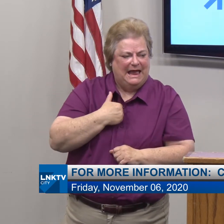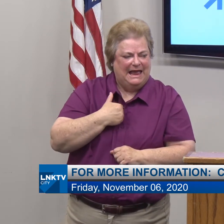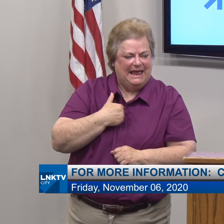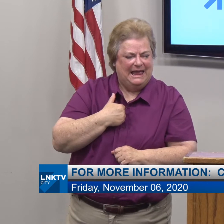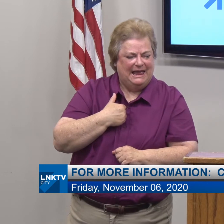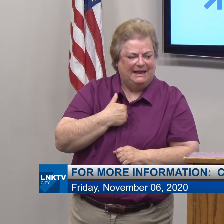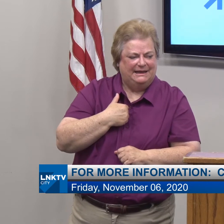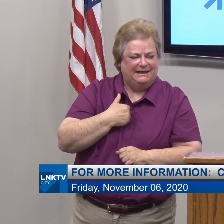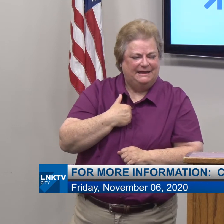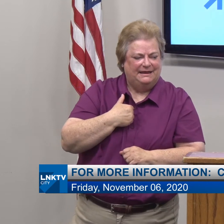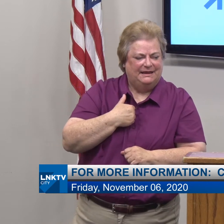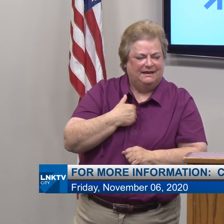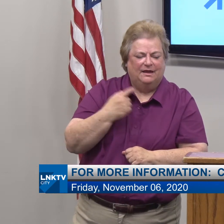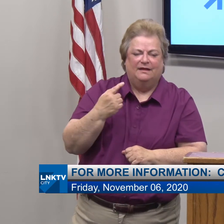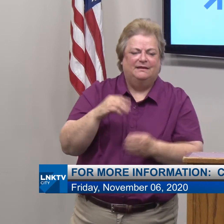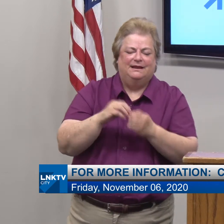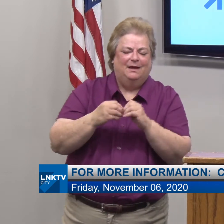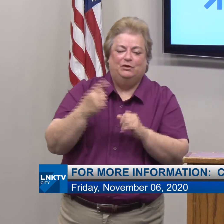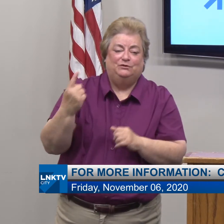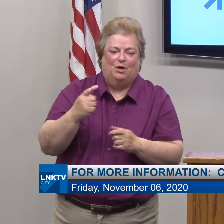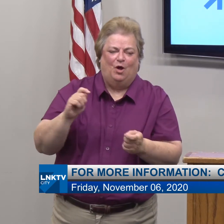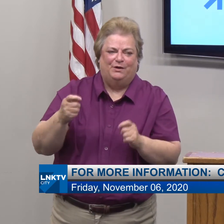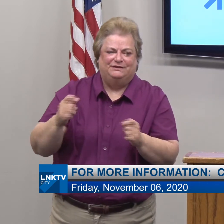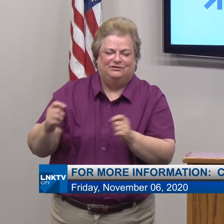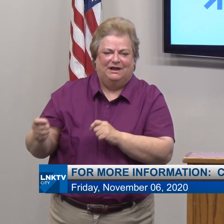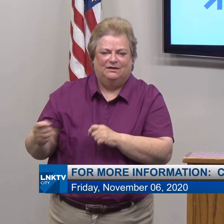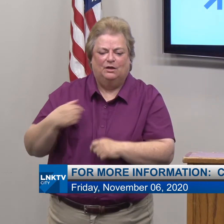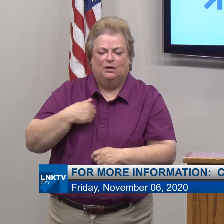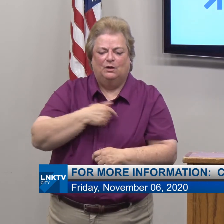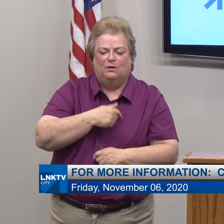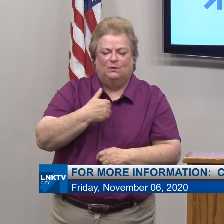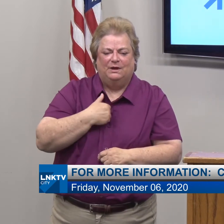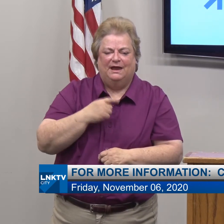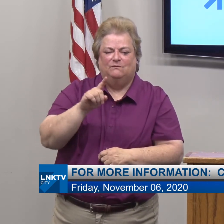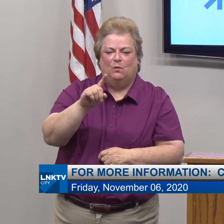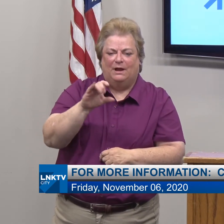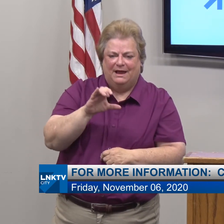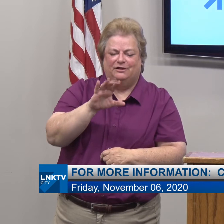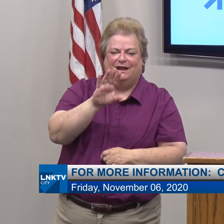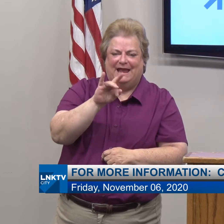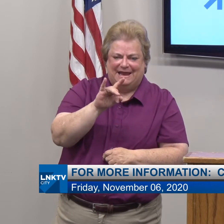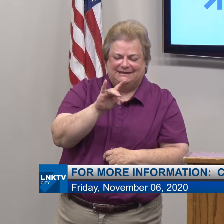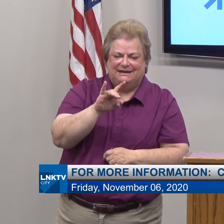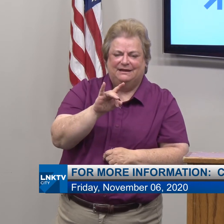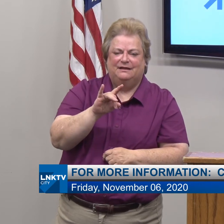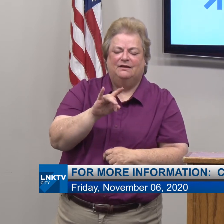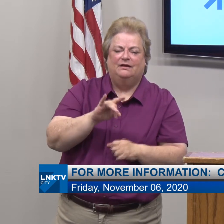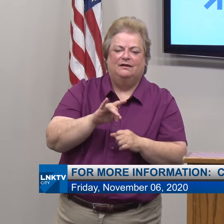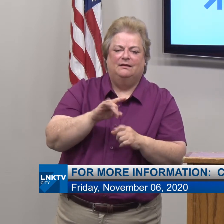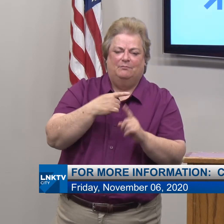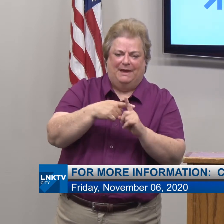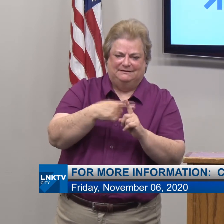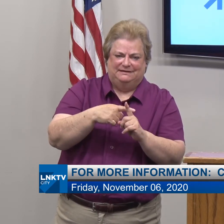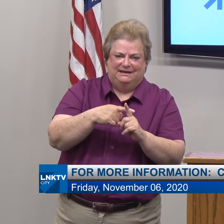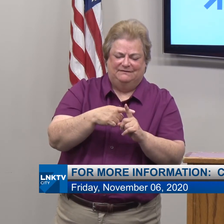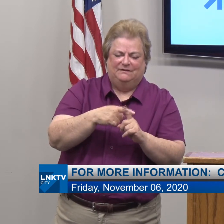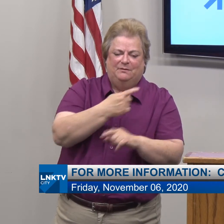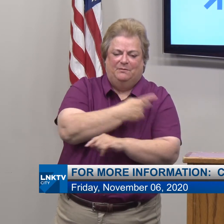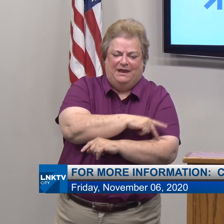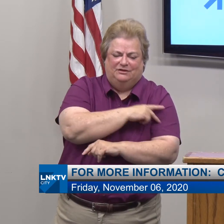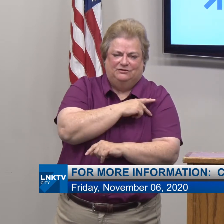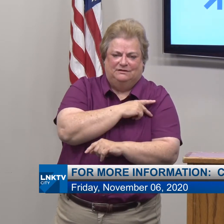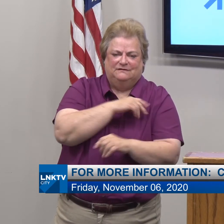it's always changing. So we actually have 118 COVID positive